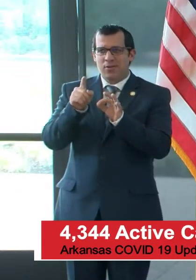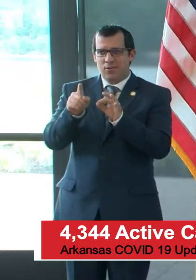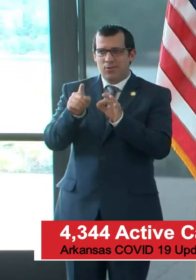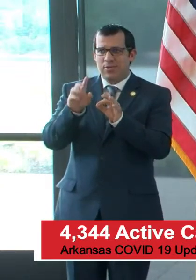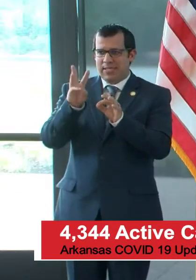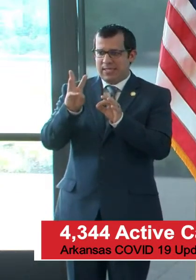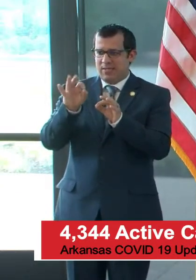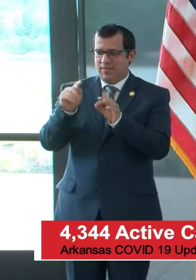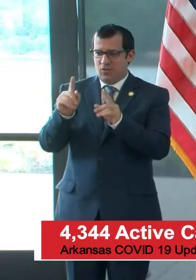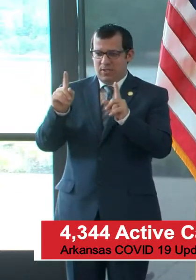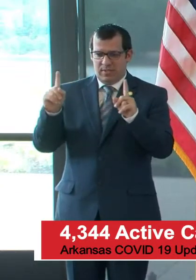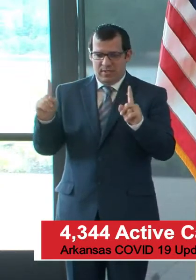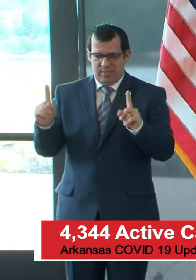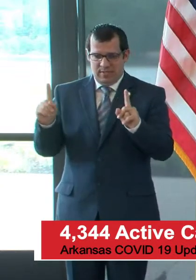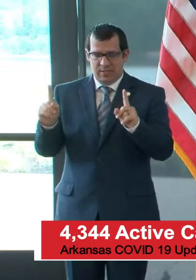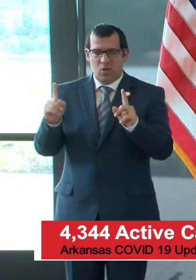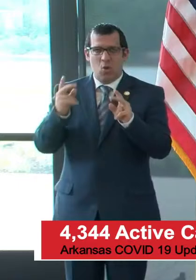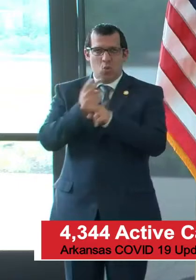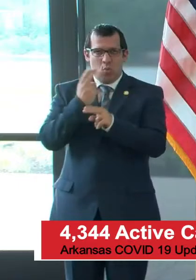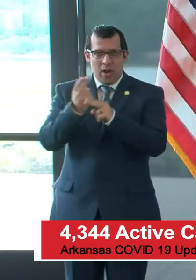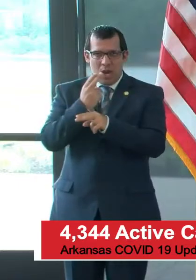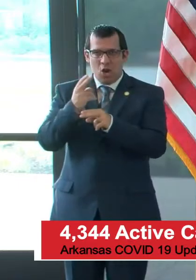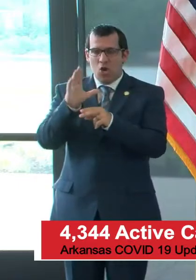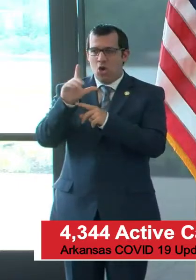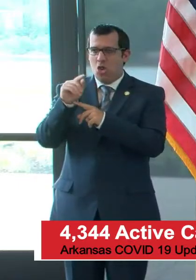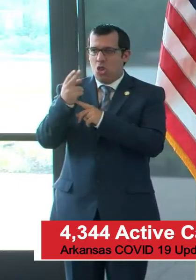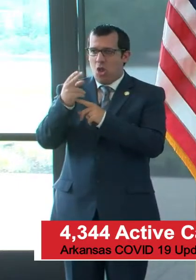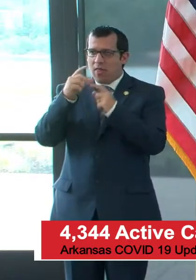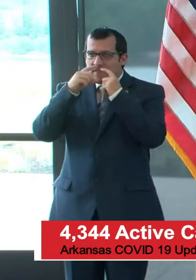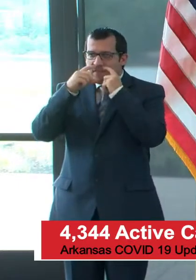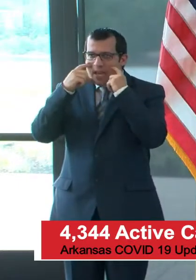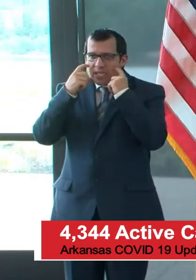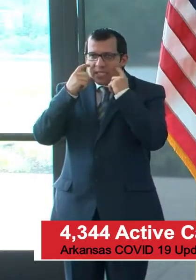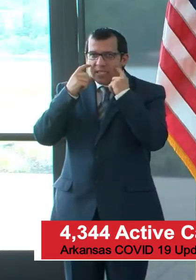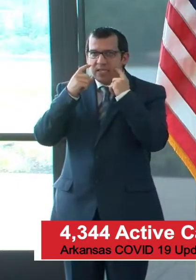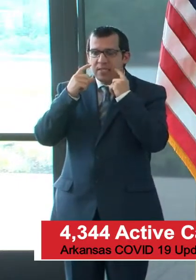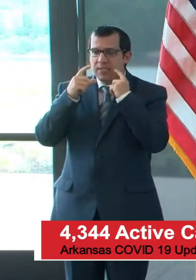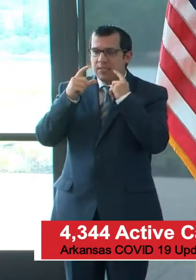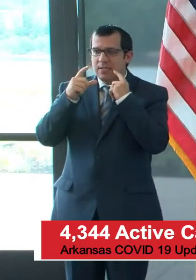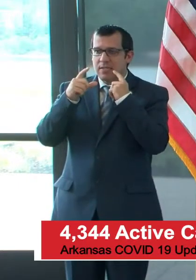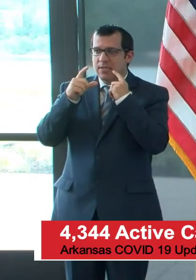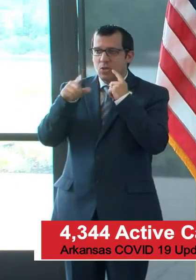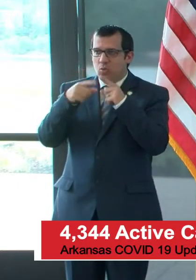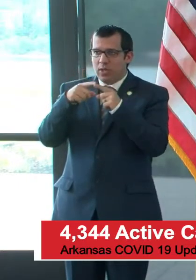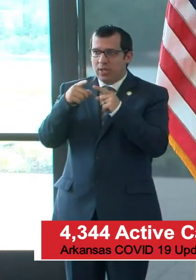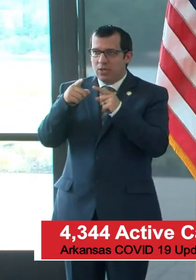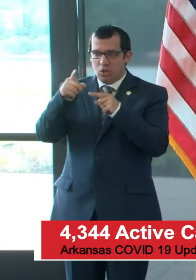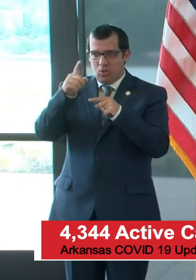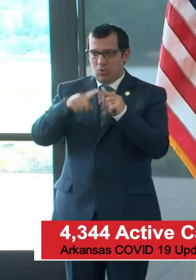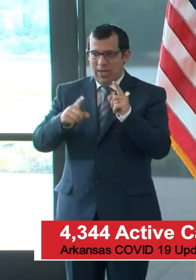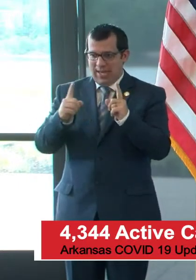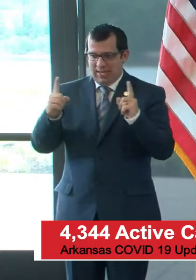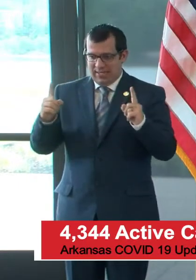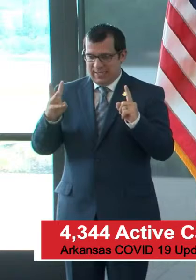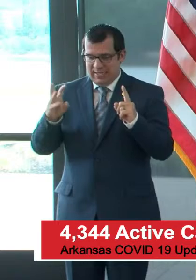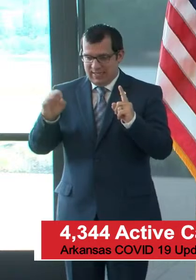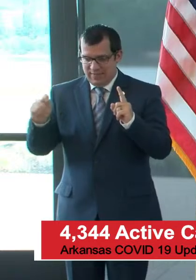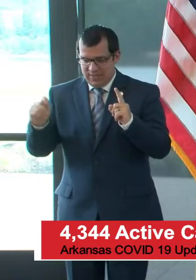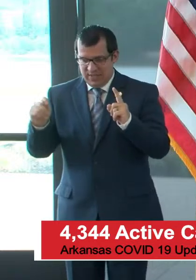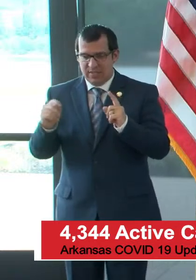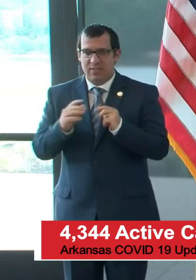maintaining a 6-foot distance, wearing a cloth face covering when you cannot be 6 feet